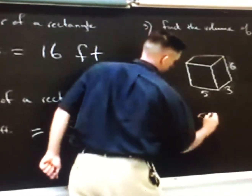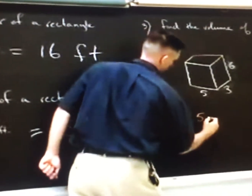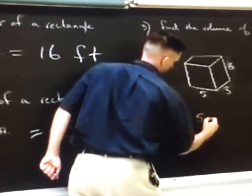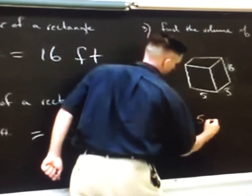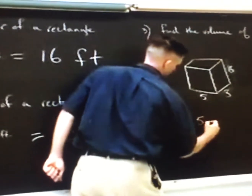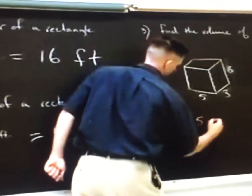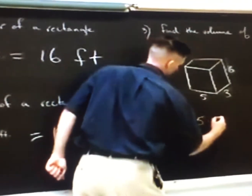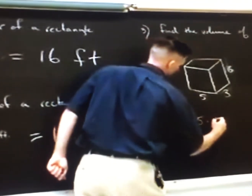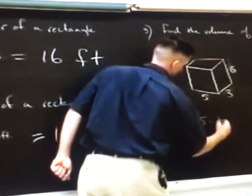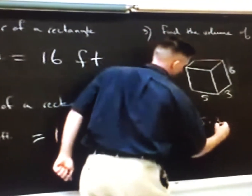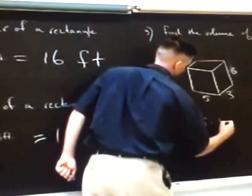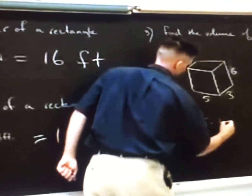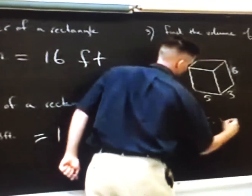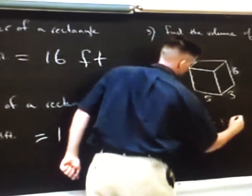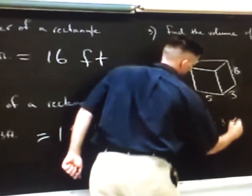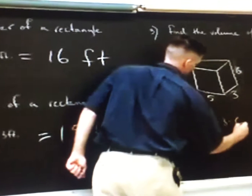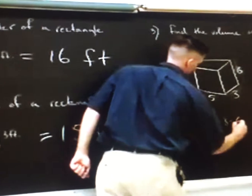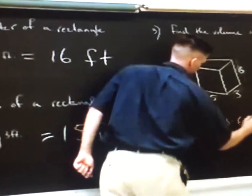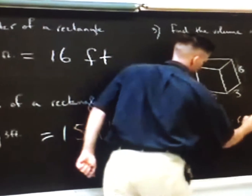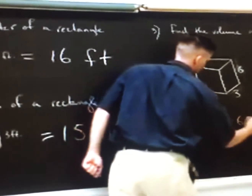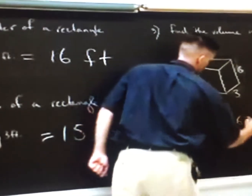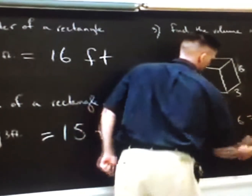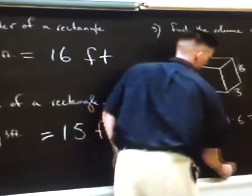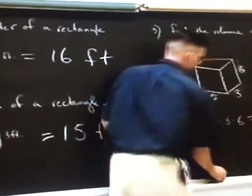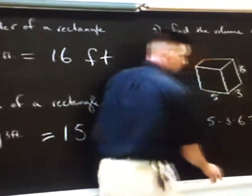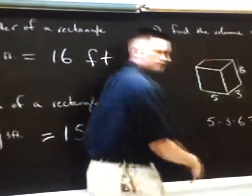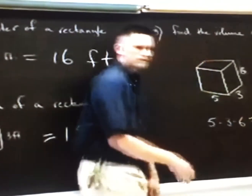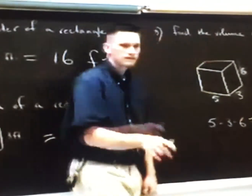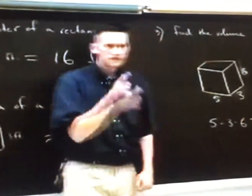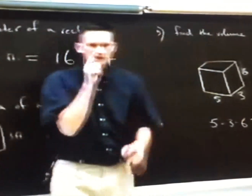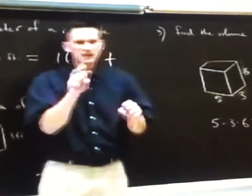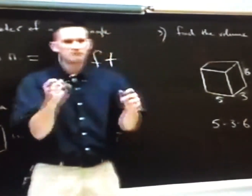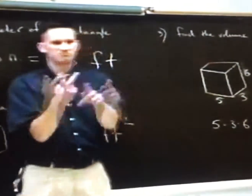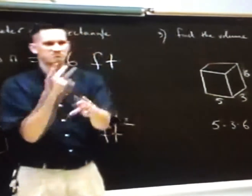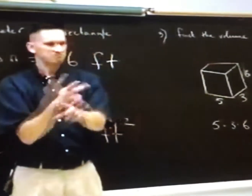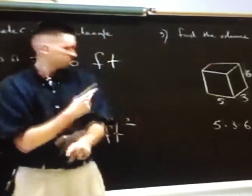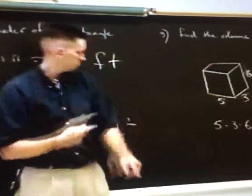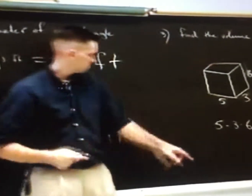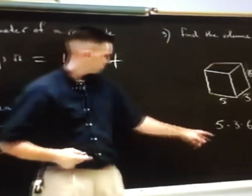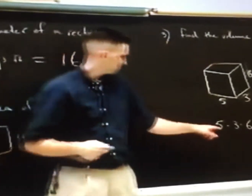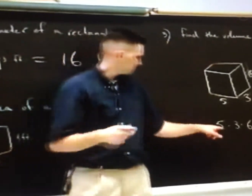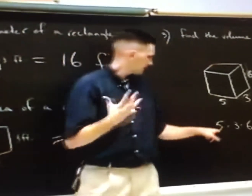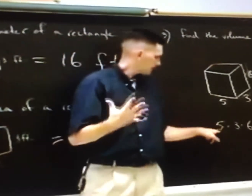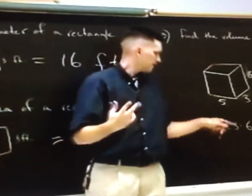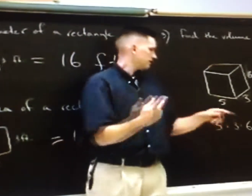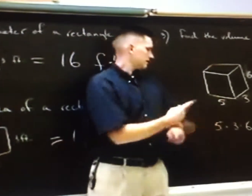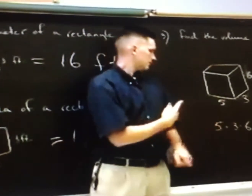for somebody on the bench. This is the same type of thing we're doing here. So 5 times 3 times 6.